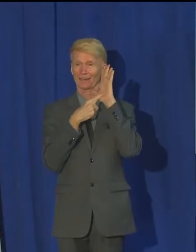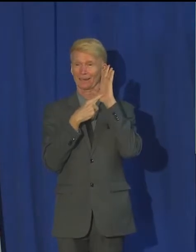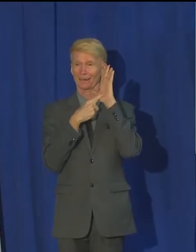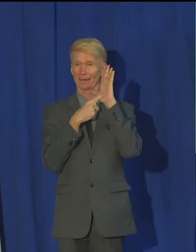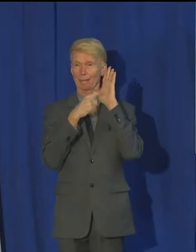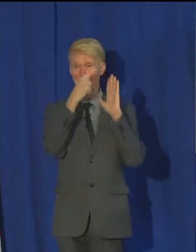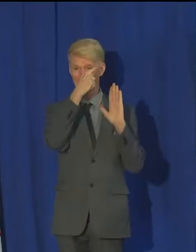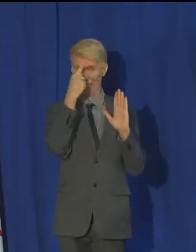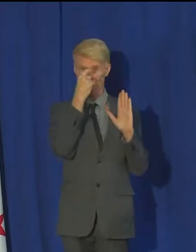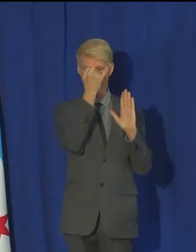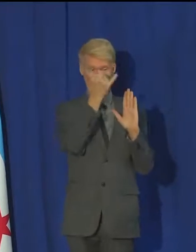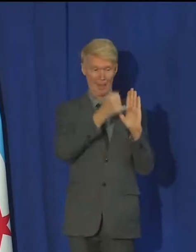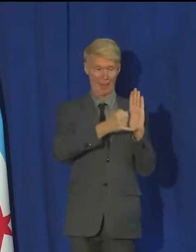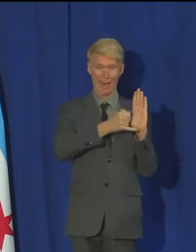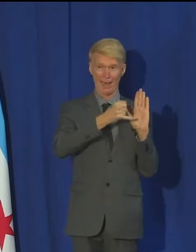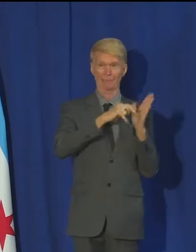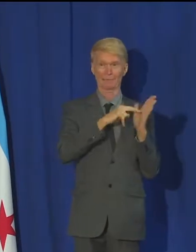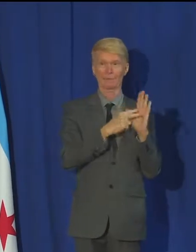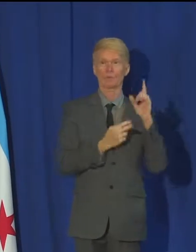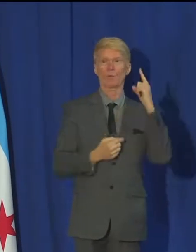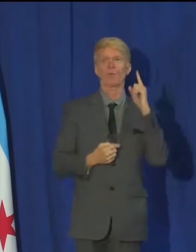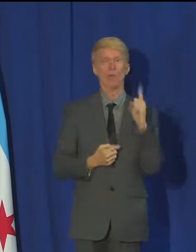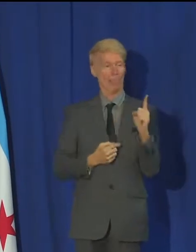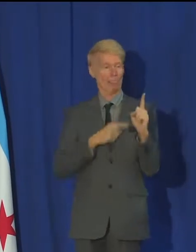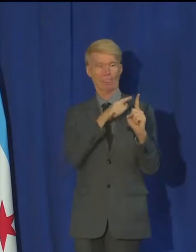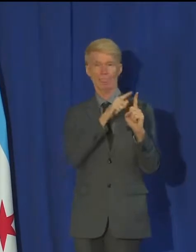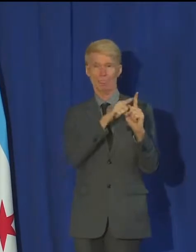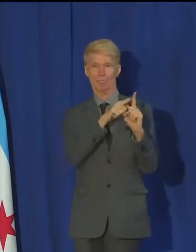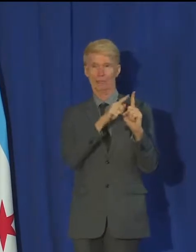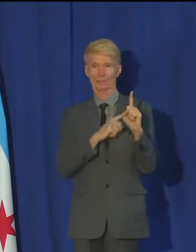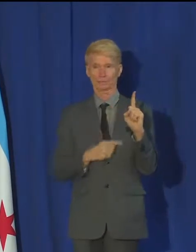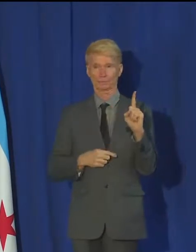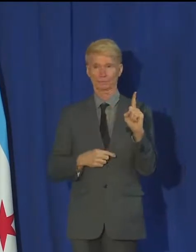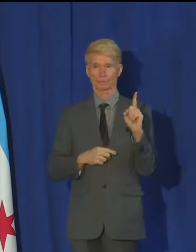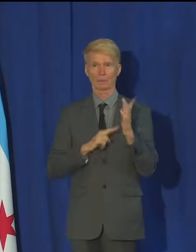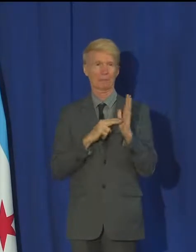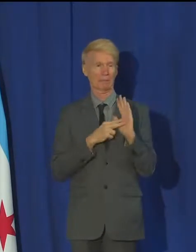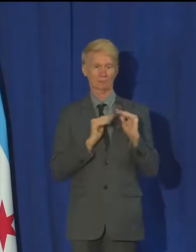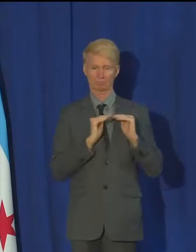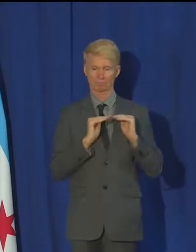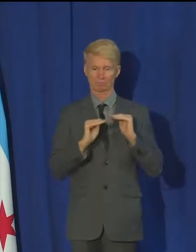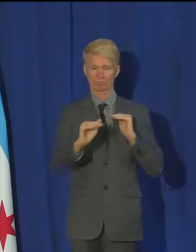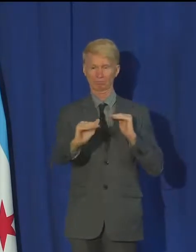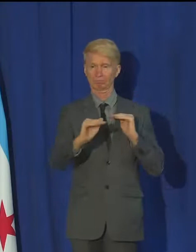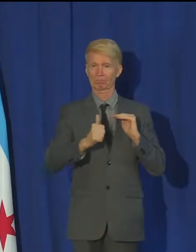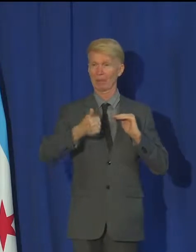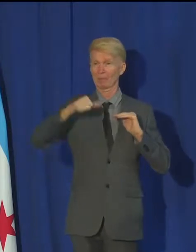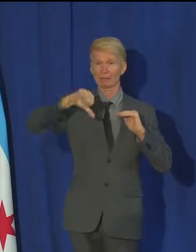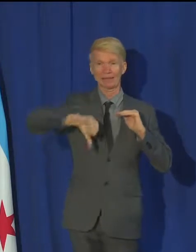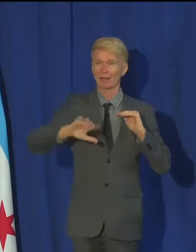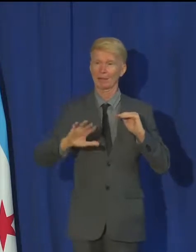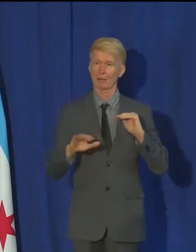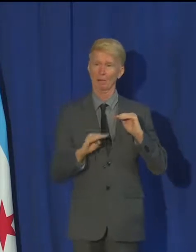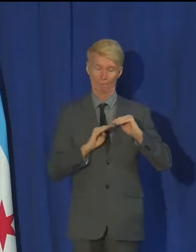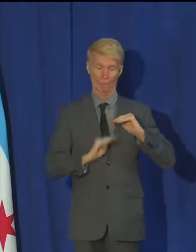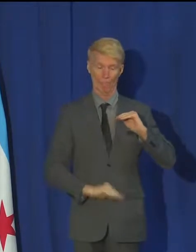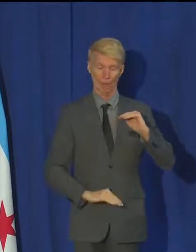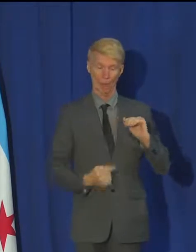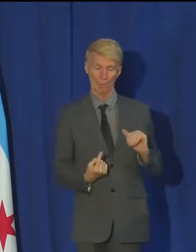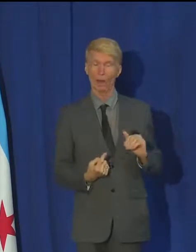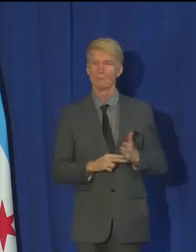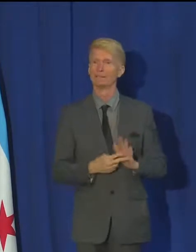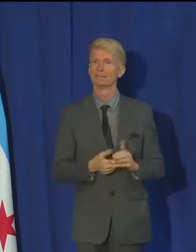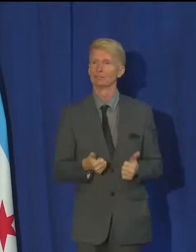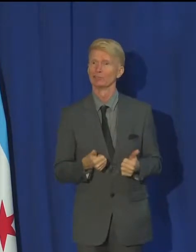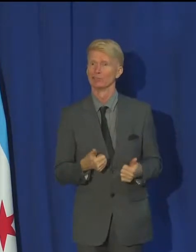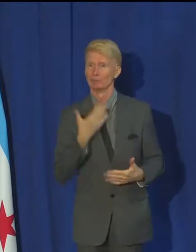The black line there is 1. 1 means a stable outbreak. It's not getting better, it's not getting worse. Below 1 means it's getting